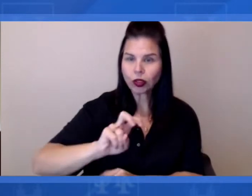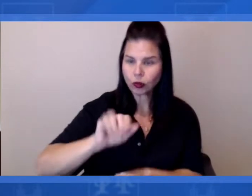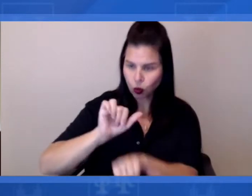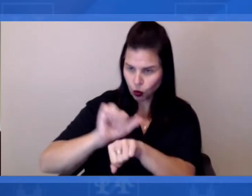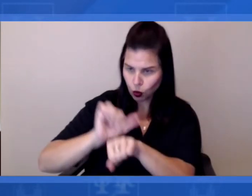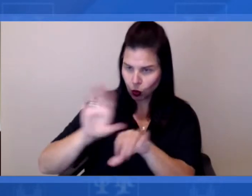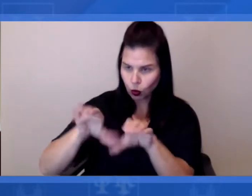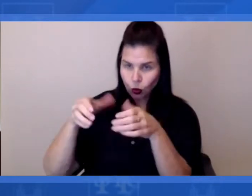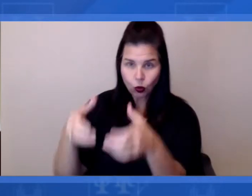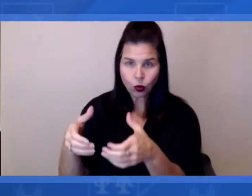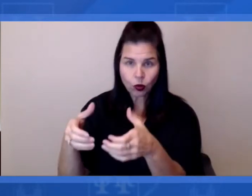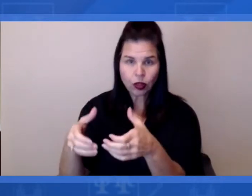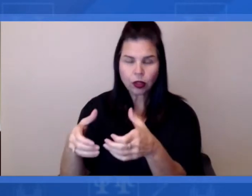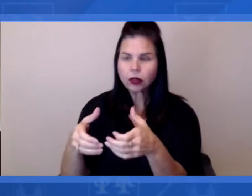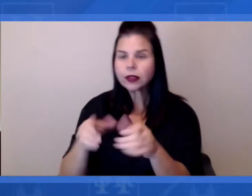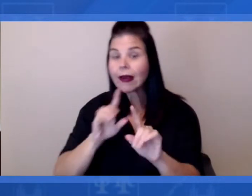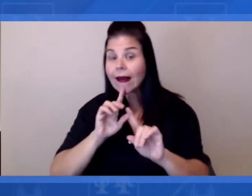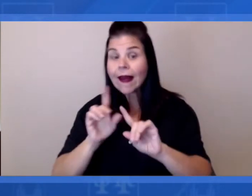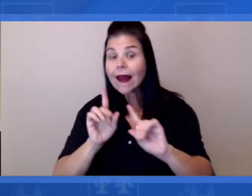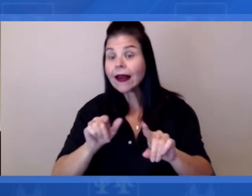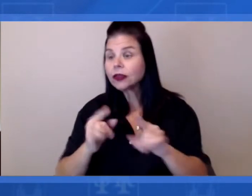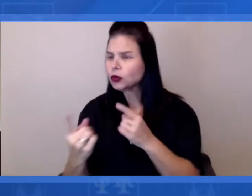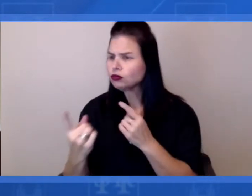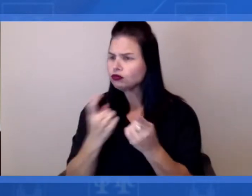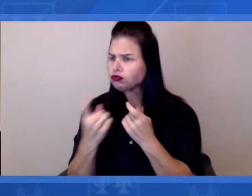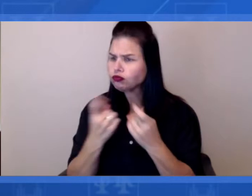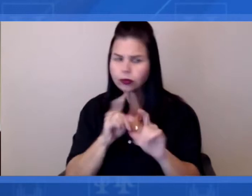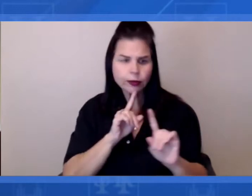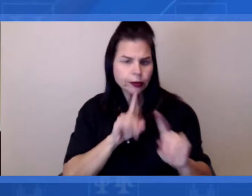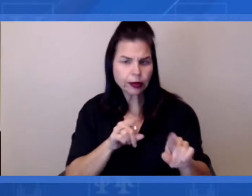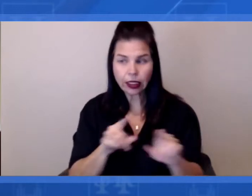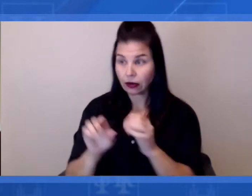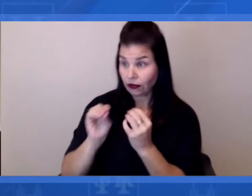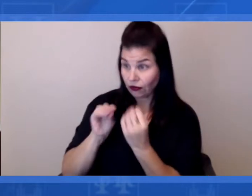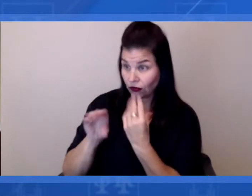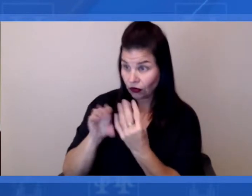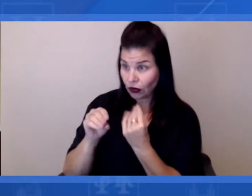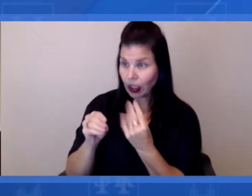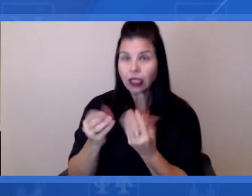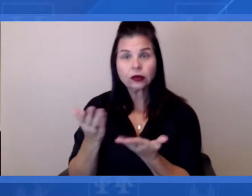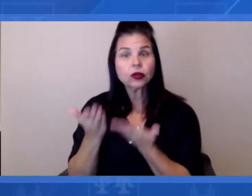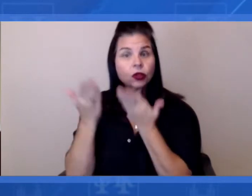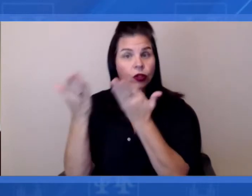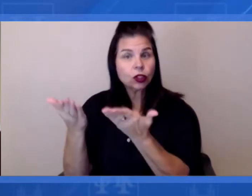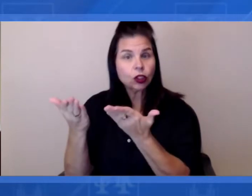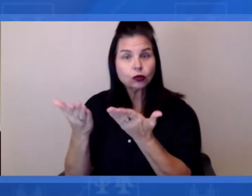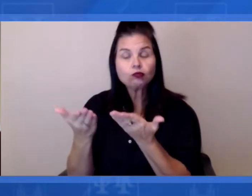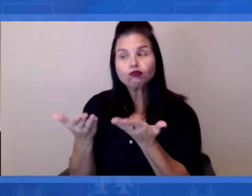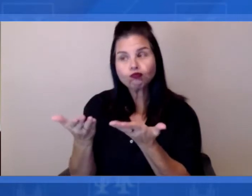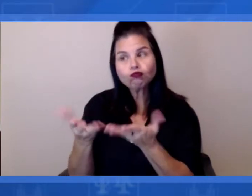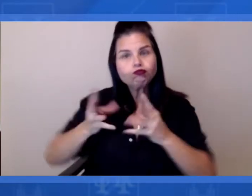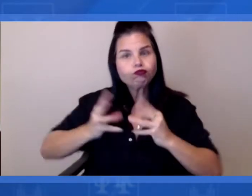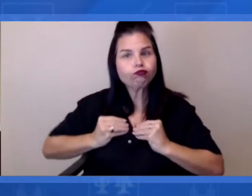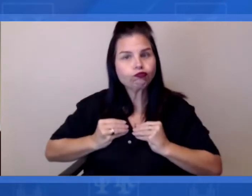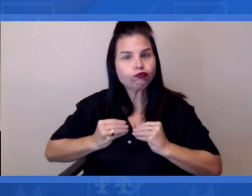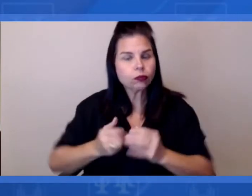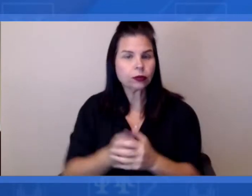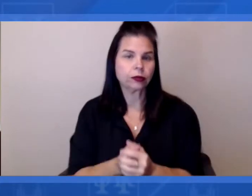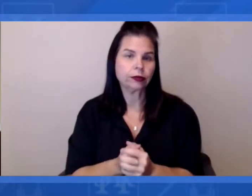Group to answer questions and receive their feedback and suggestions.